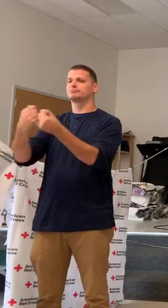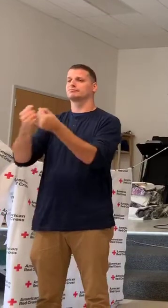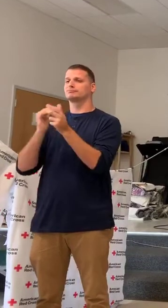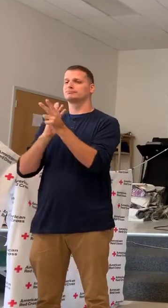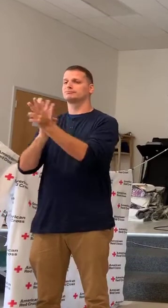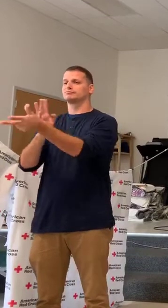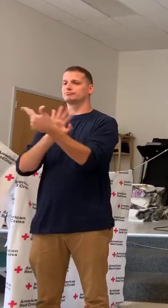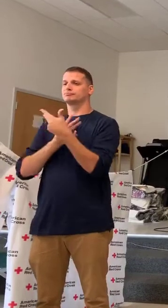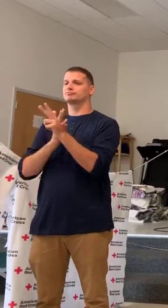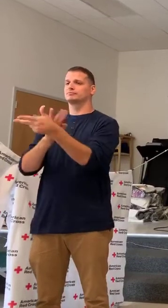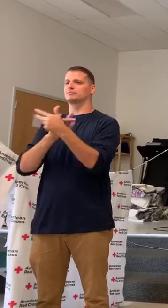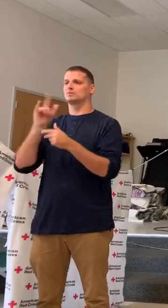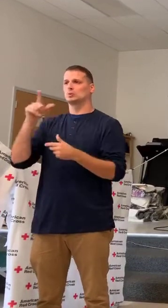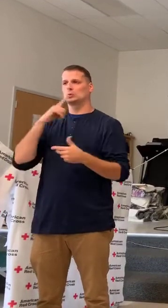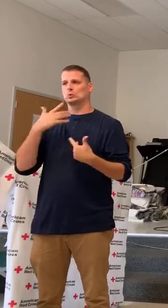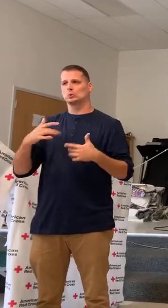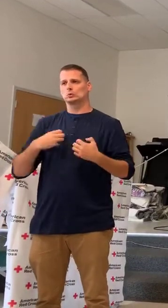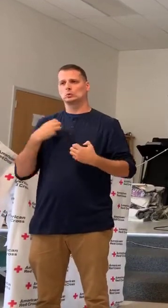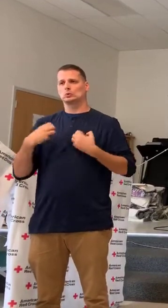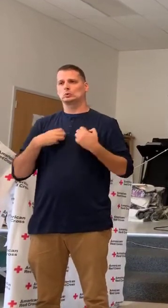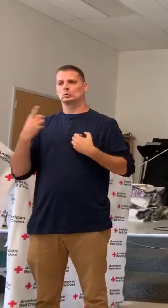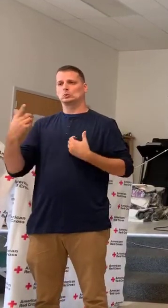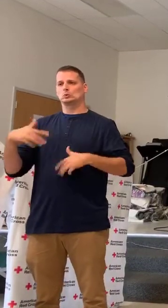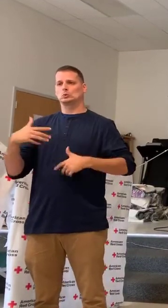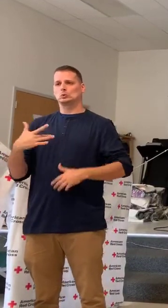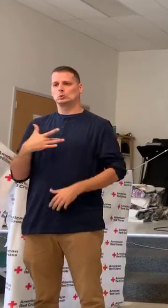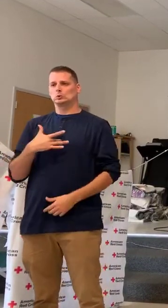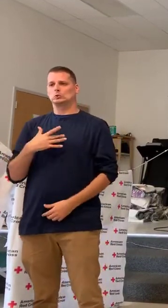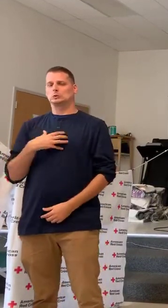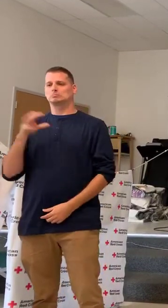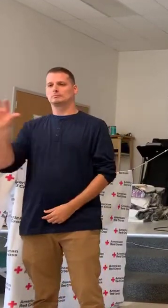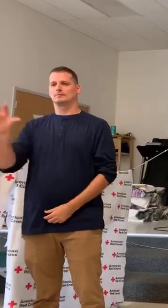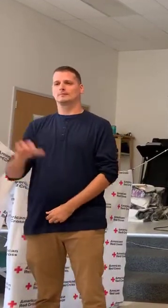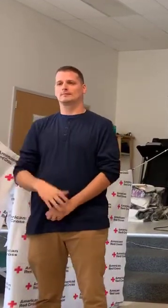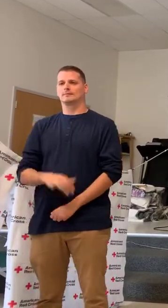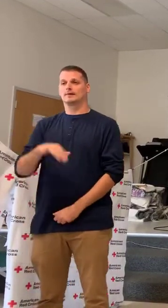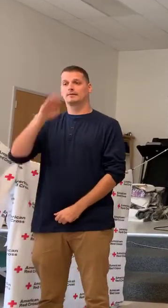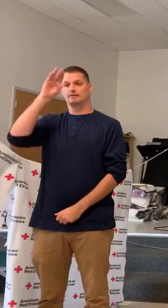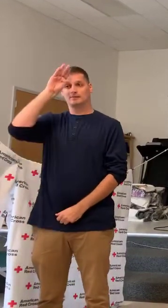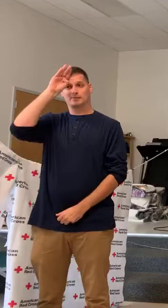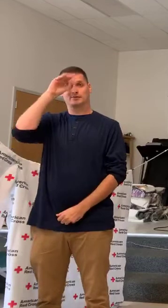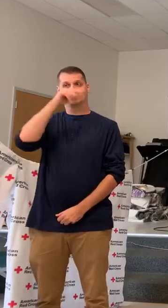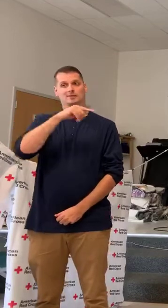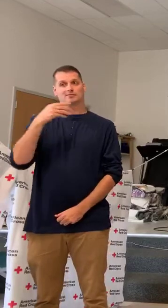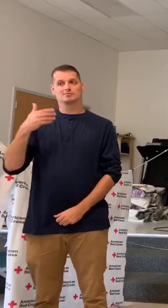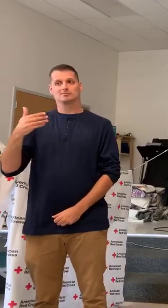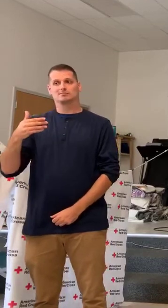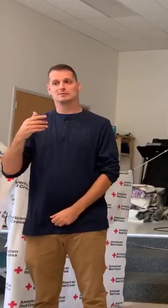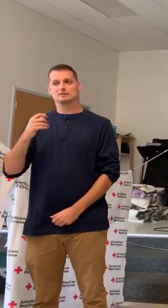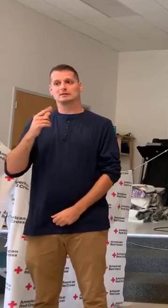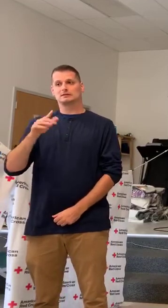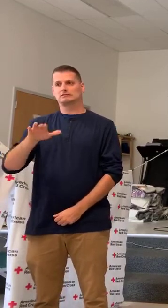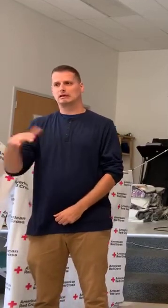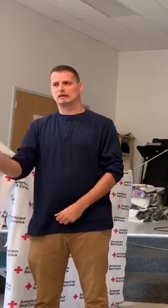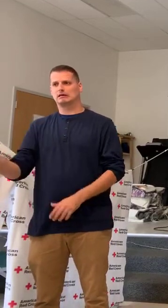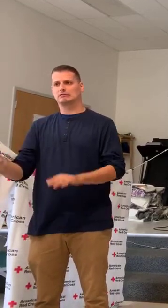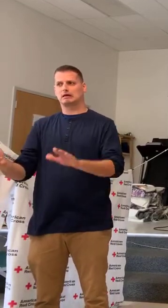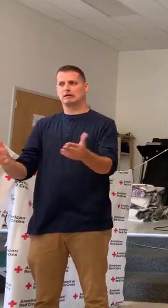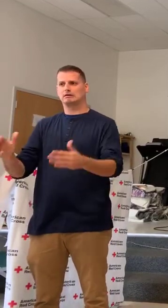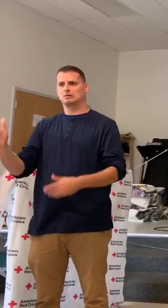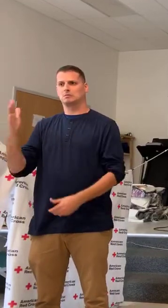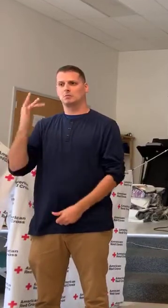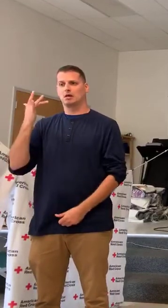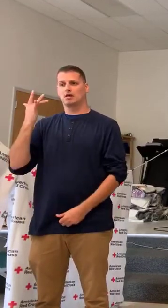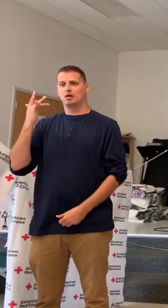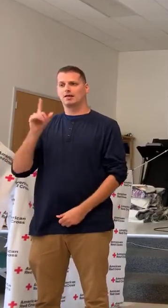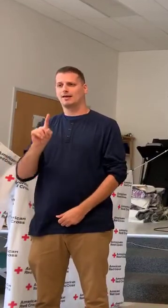involved is that firefighters die by motor vehicle accident more often than people think. It's one of the leading causes of death